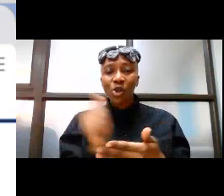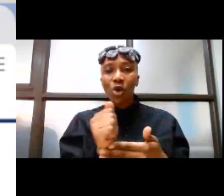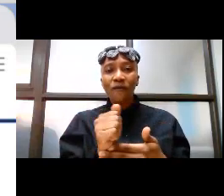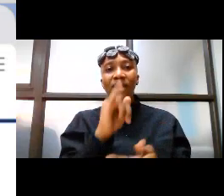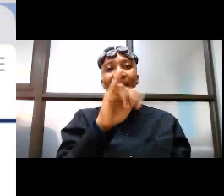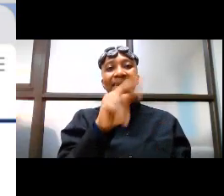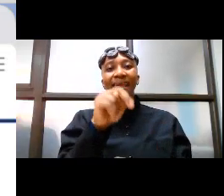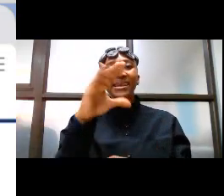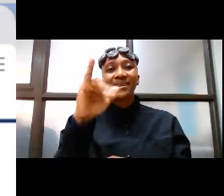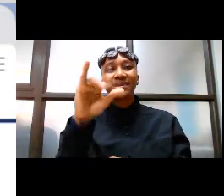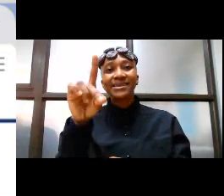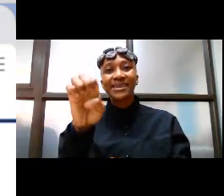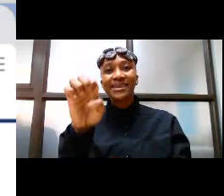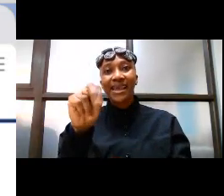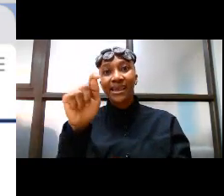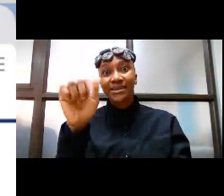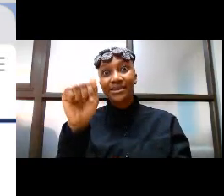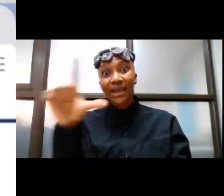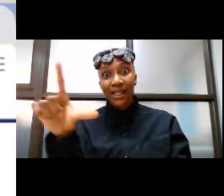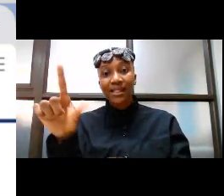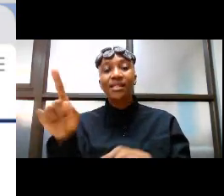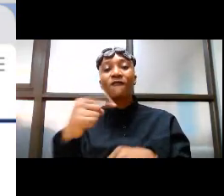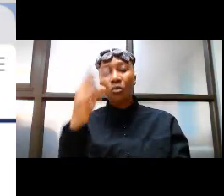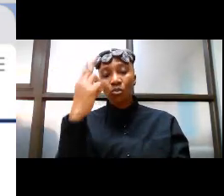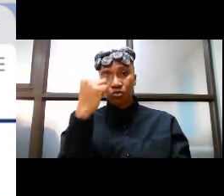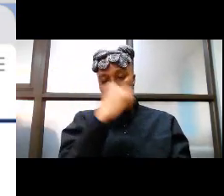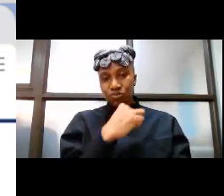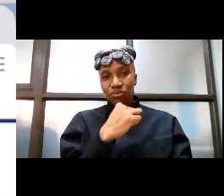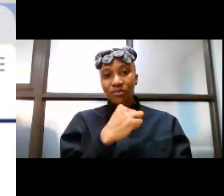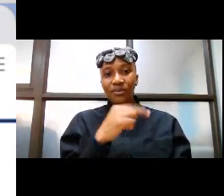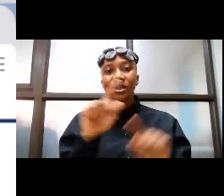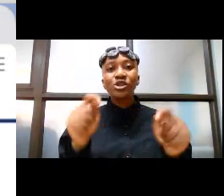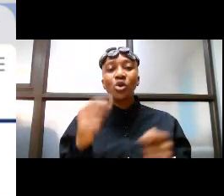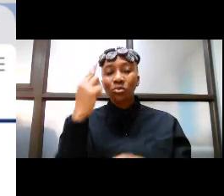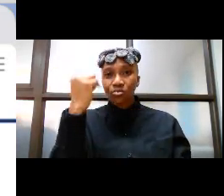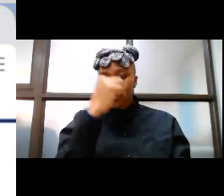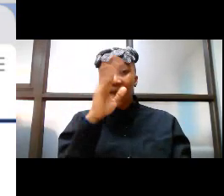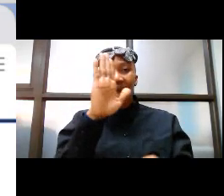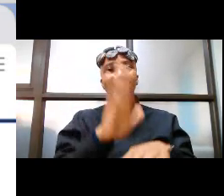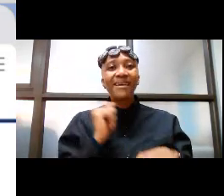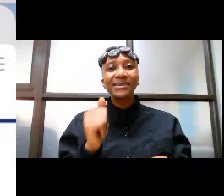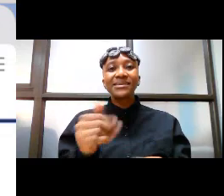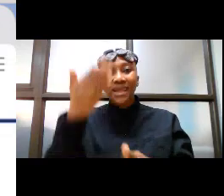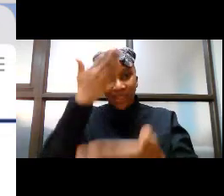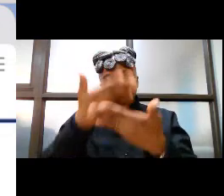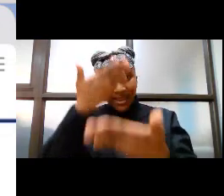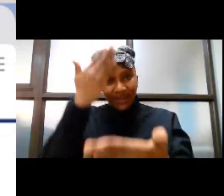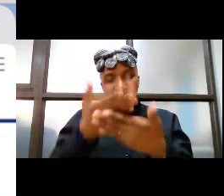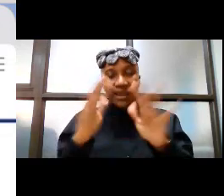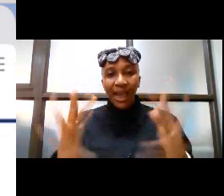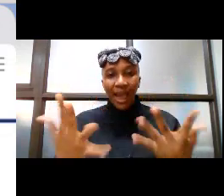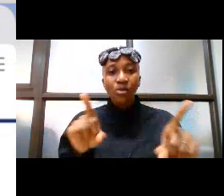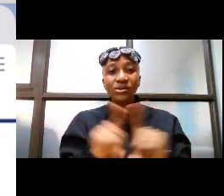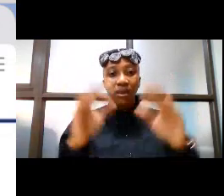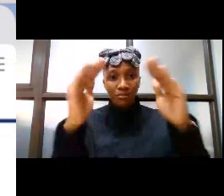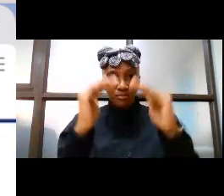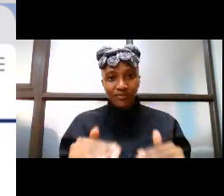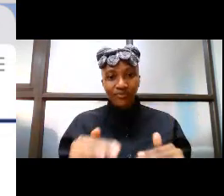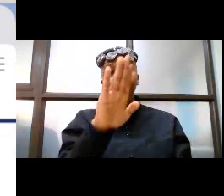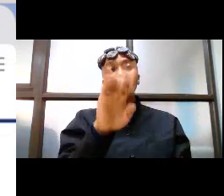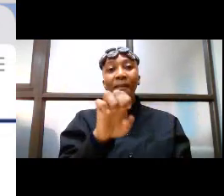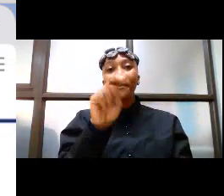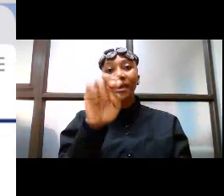learners with visual impairment. Okay. So how visual impairment affects learning. And this is the one with Benedict, which we're going to listen to